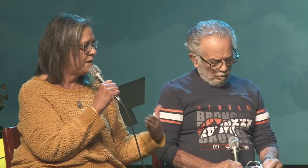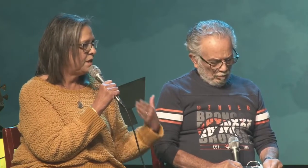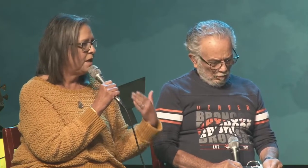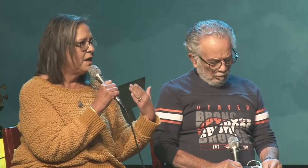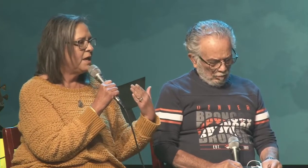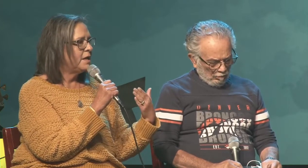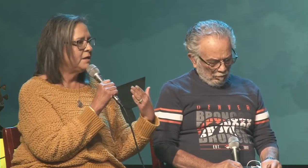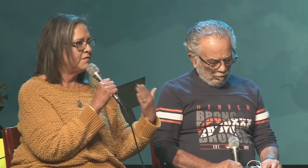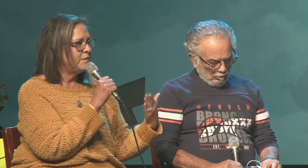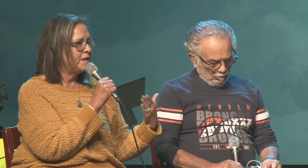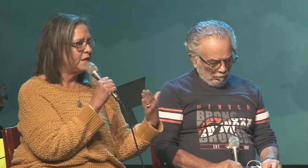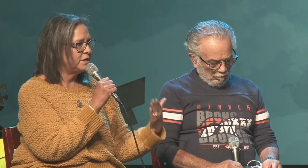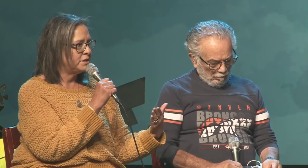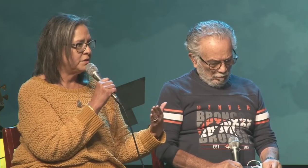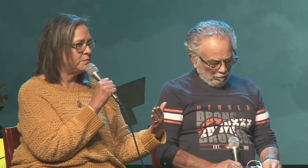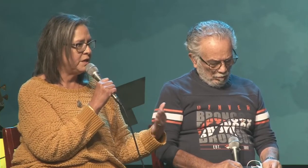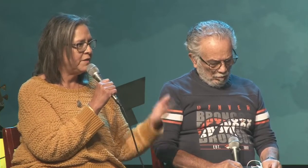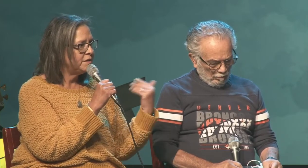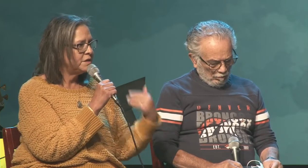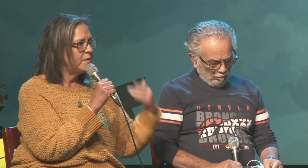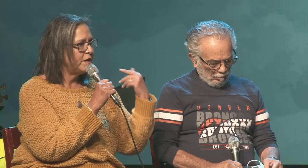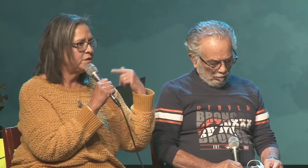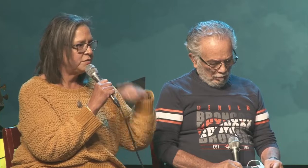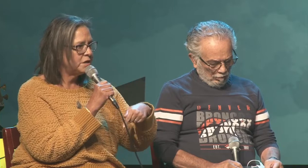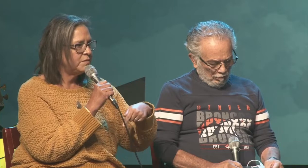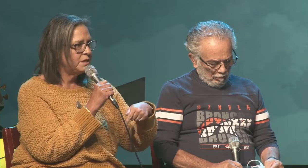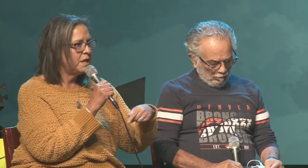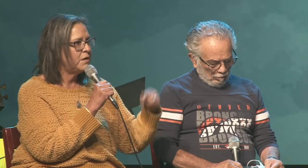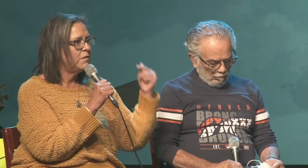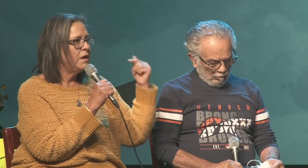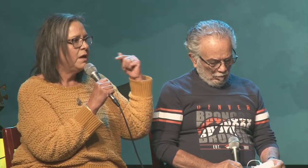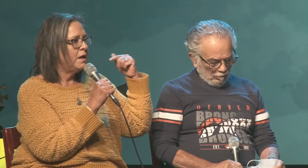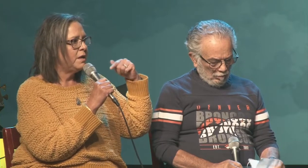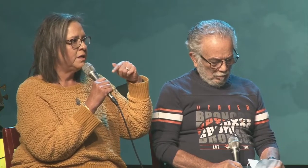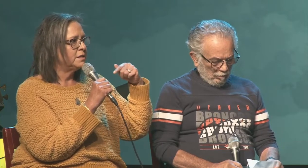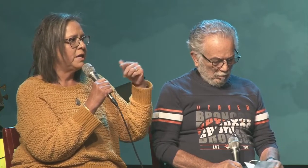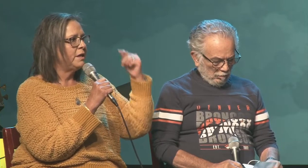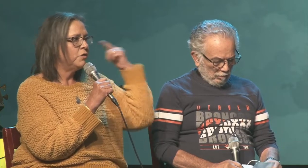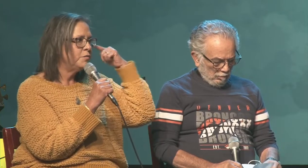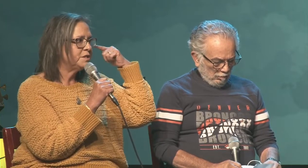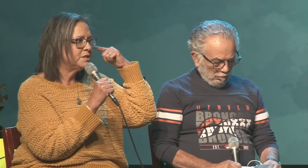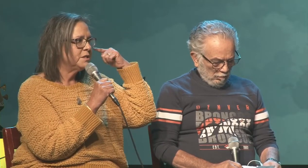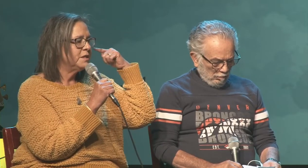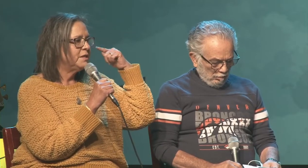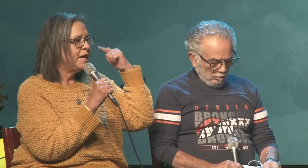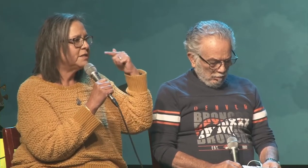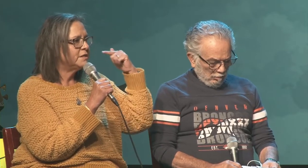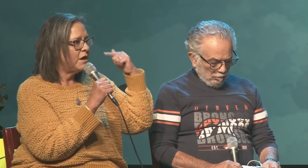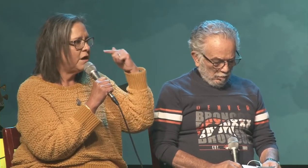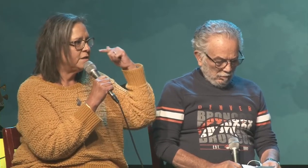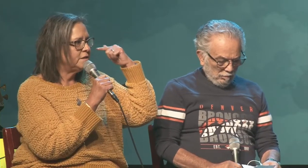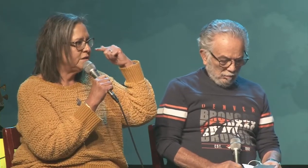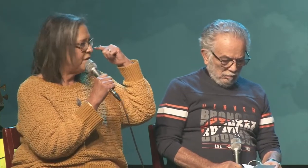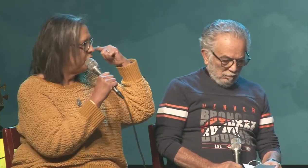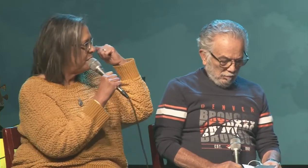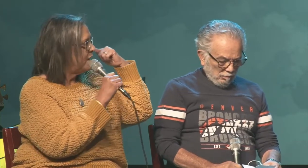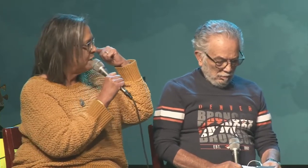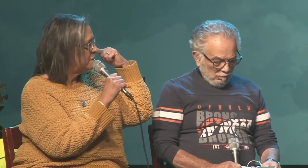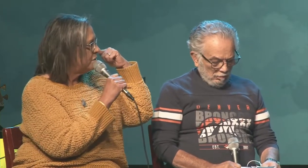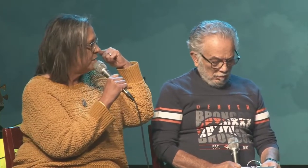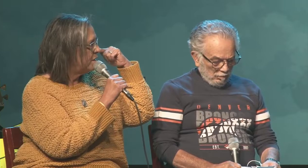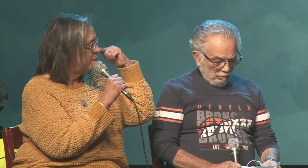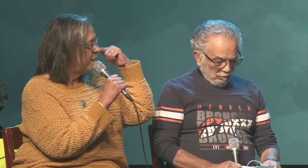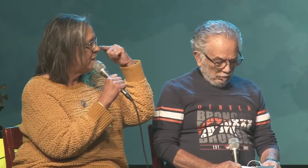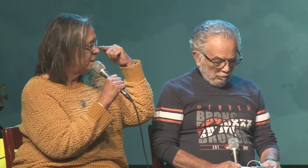shape me and give me that discernment. Every time I do something now, and it's like, oops, that's God giving me